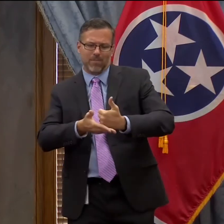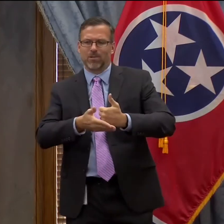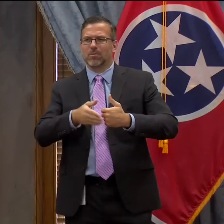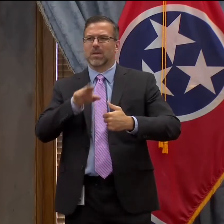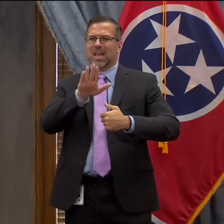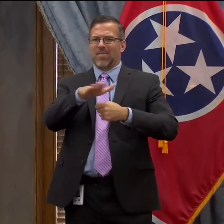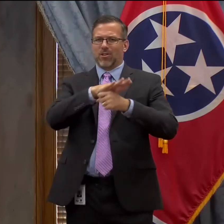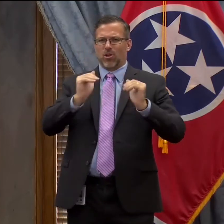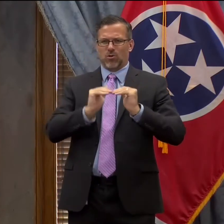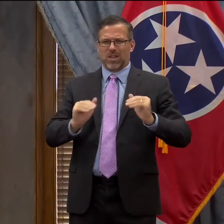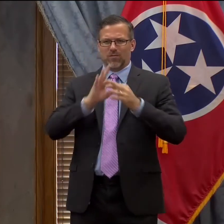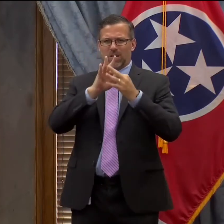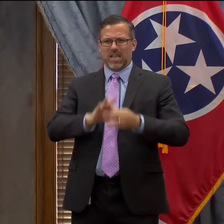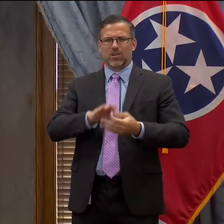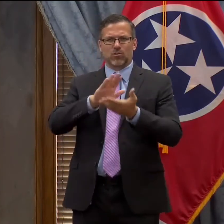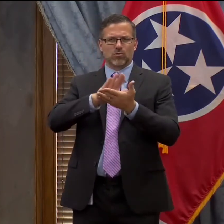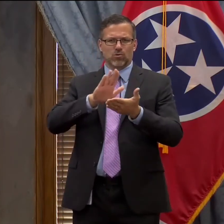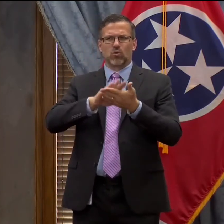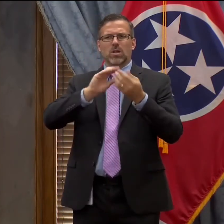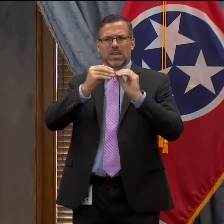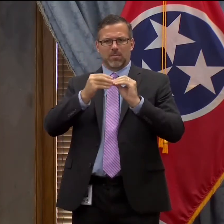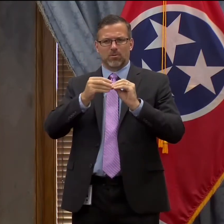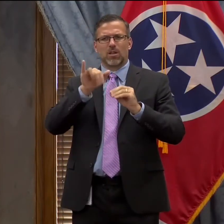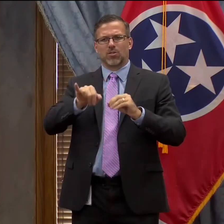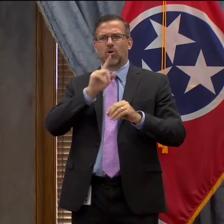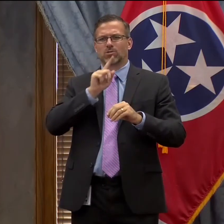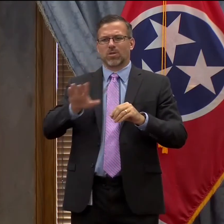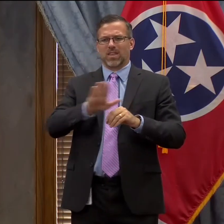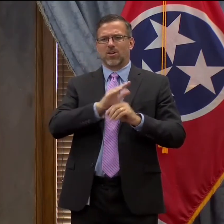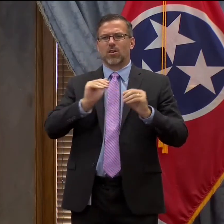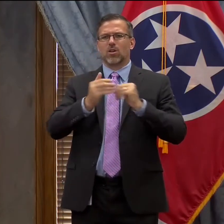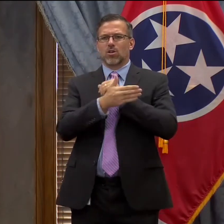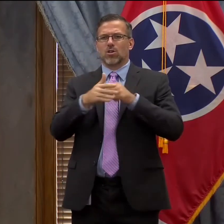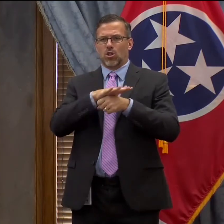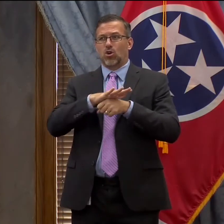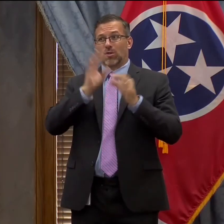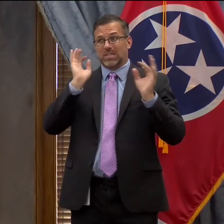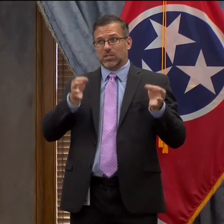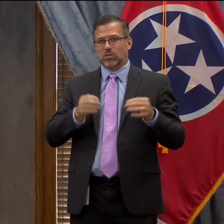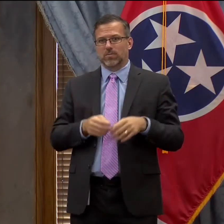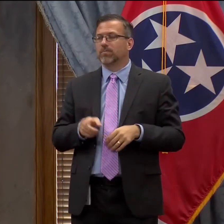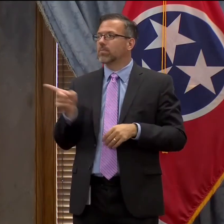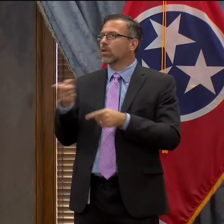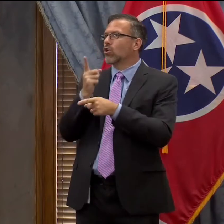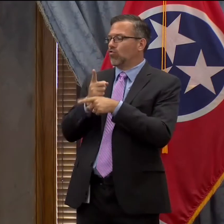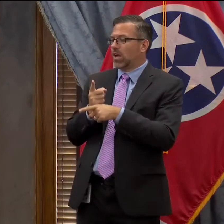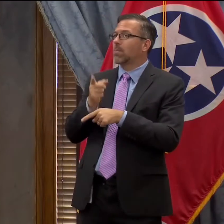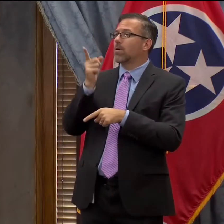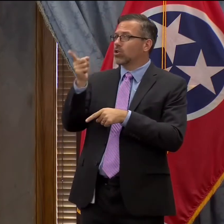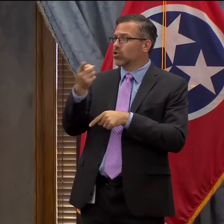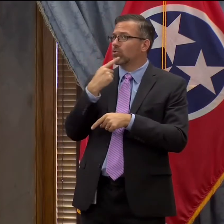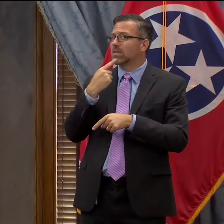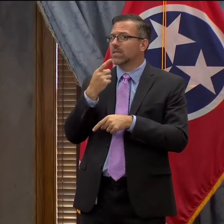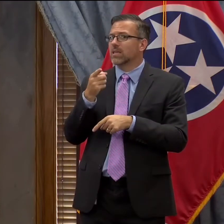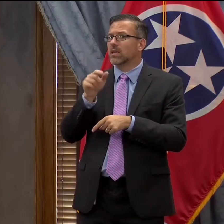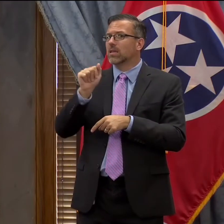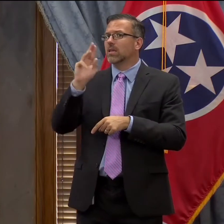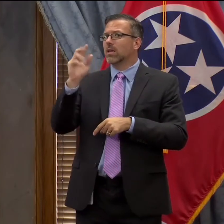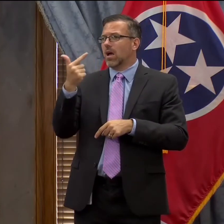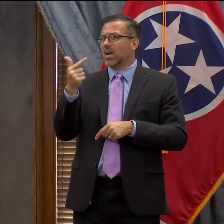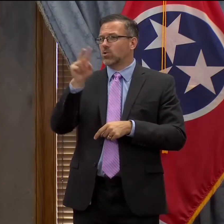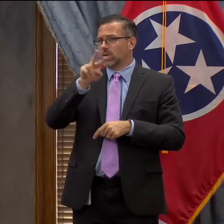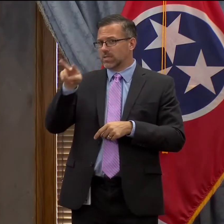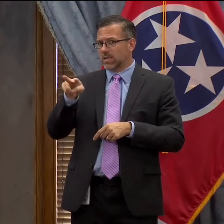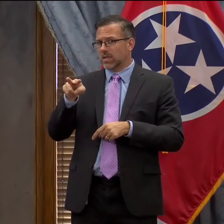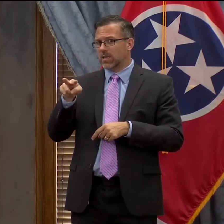local level related to school level reporting, but those are local decisions. But one of the things that your department said, Commissioner, was that by August 22nd, they were